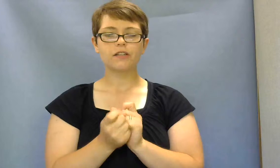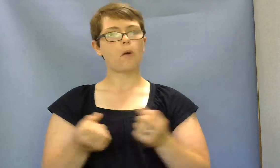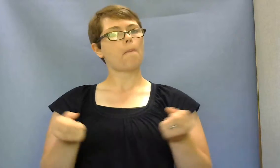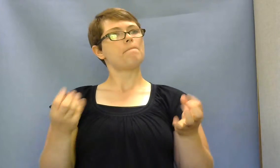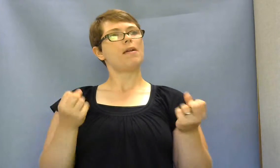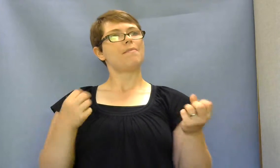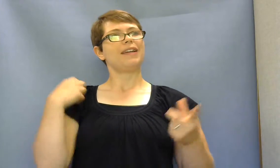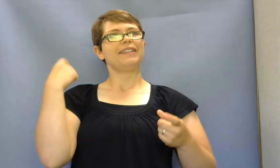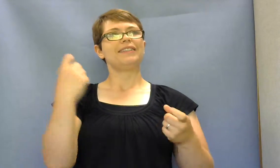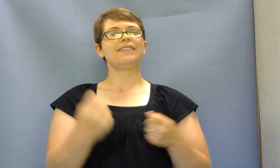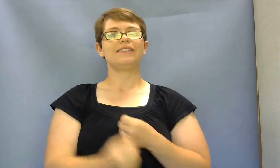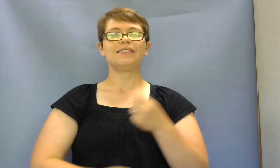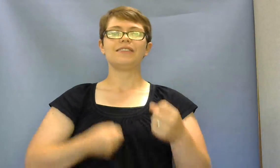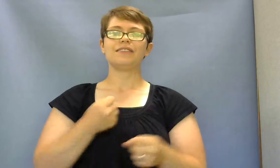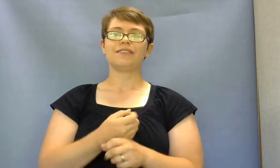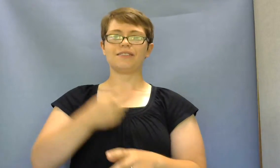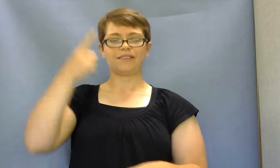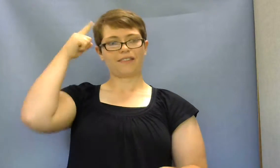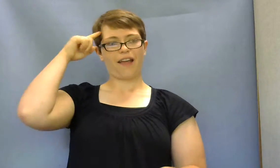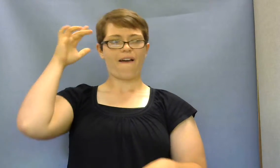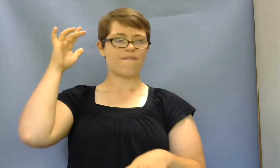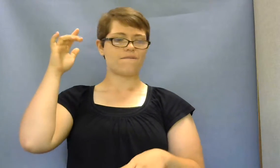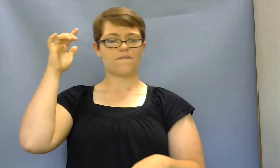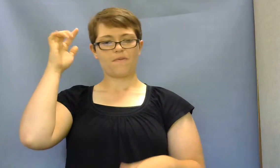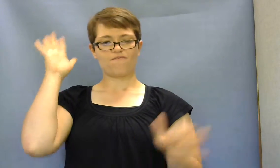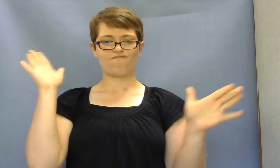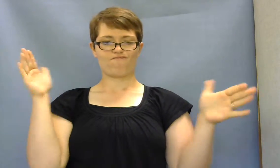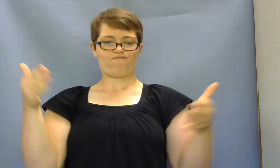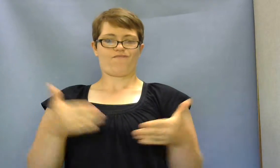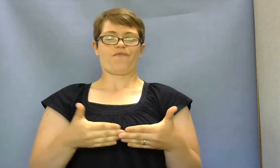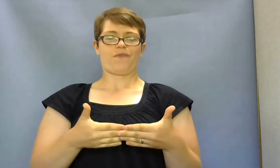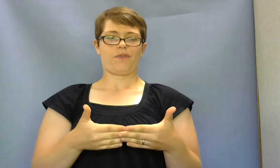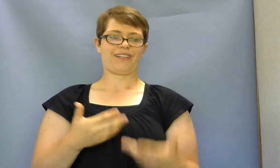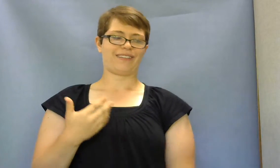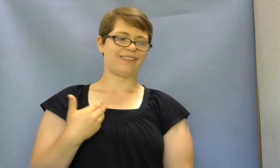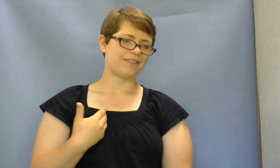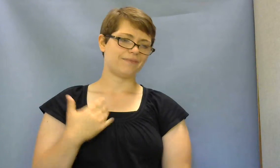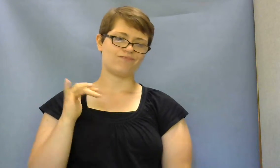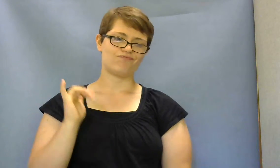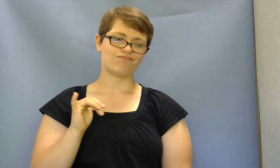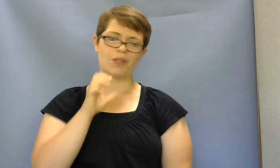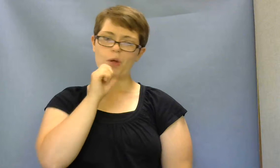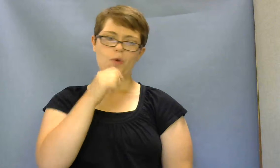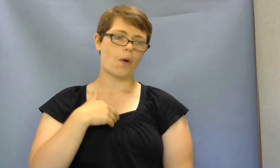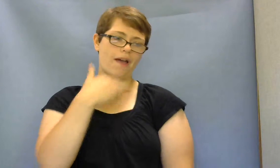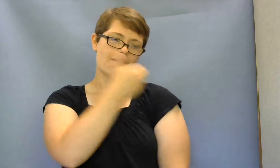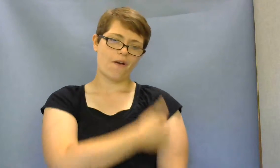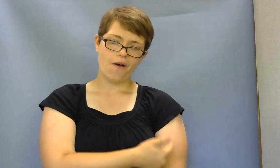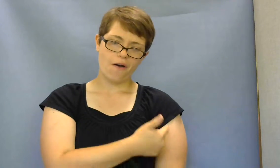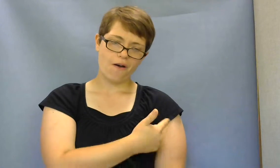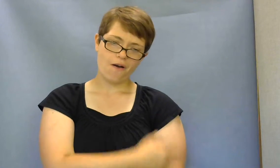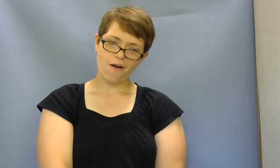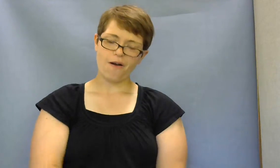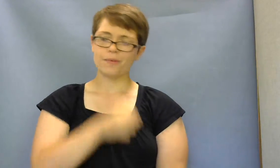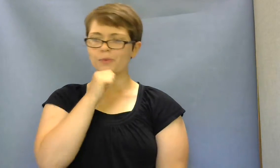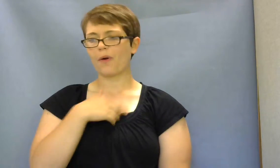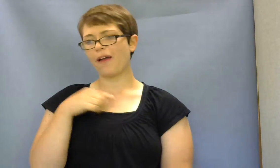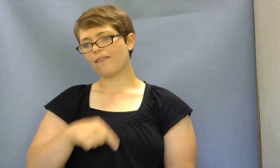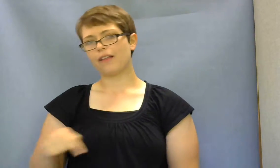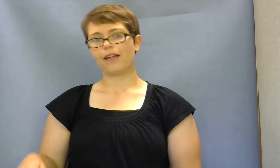my hope, truth encourages me to become all that I can be. But then we have lies